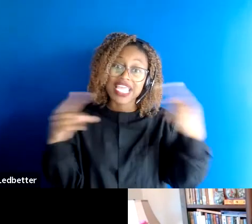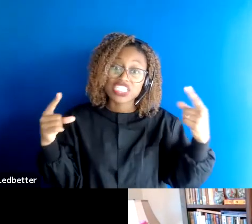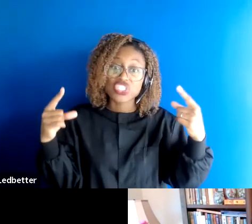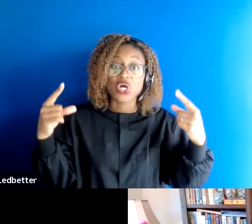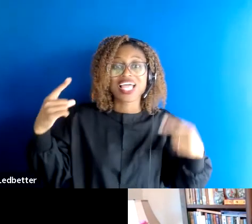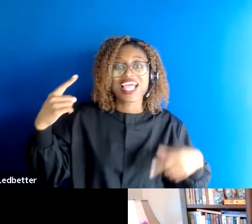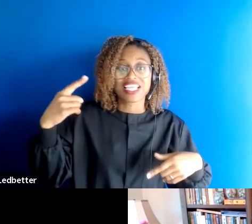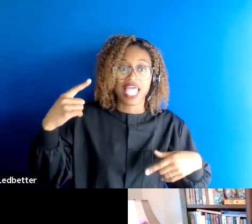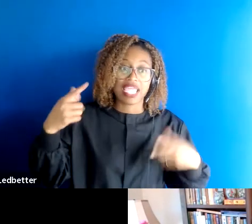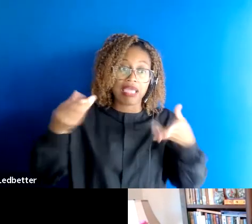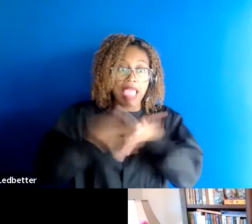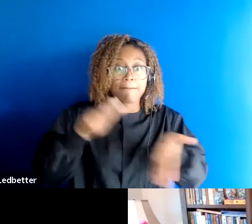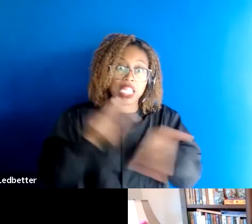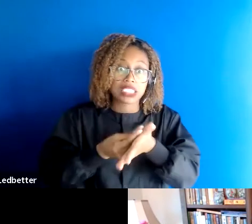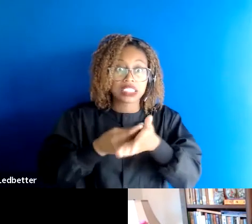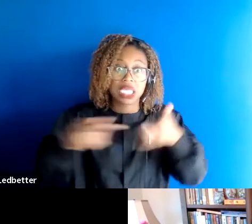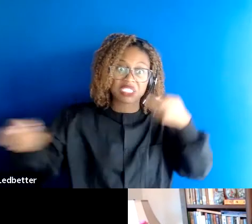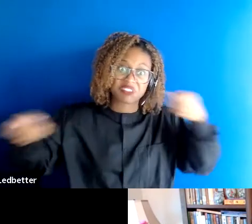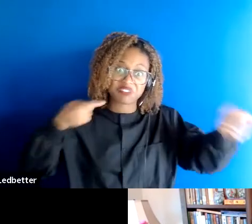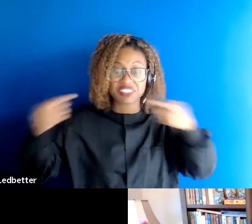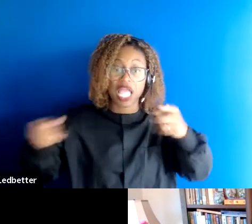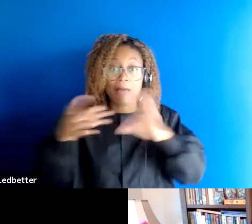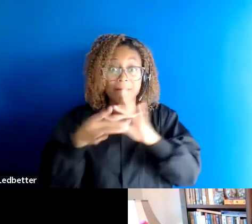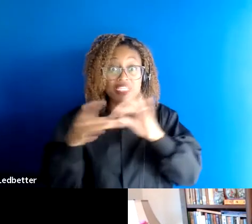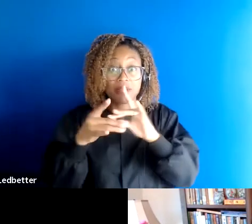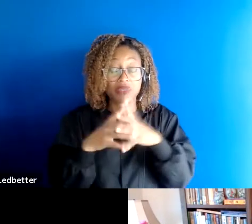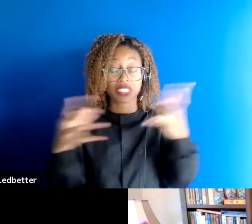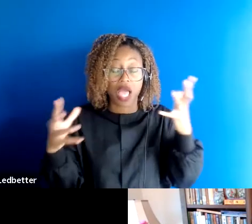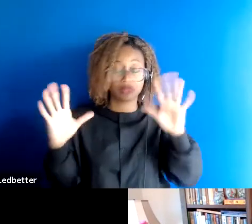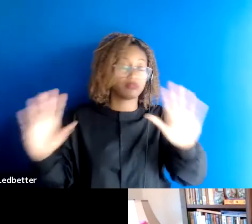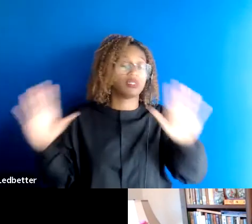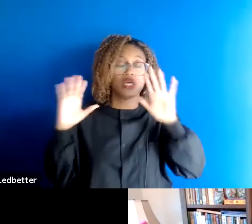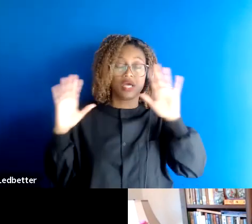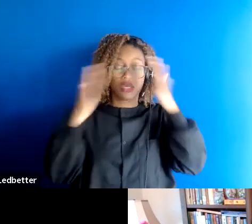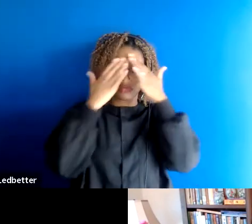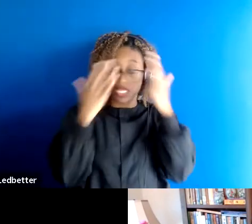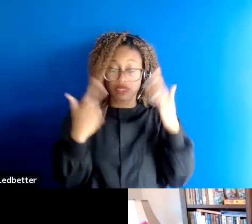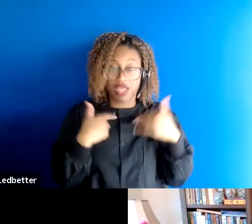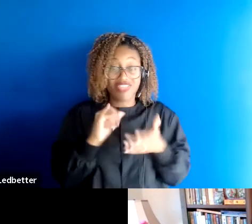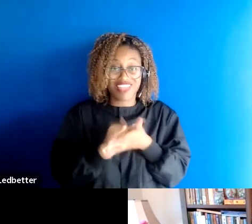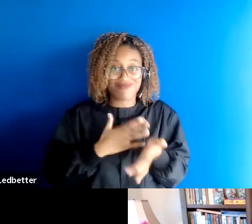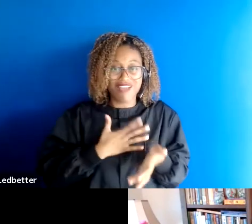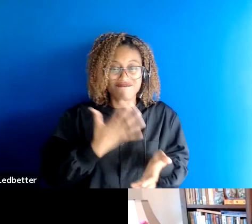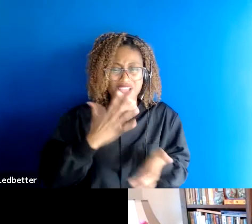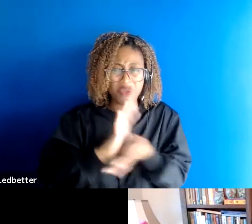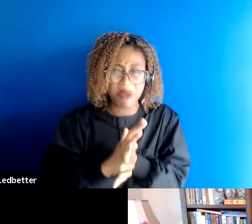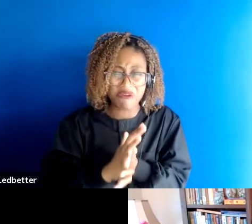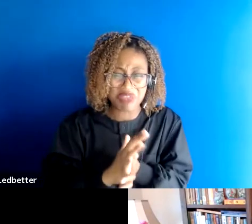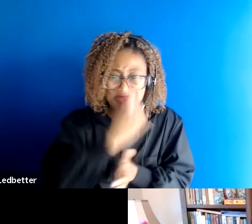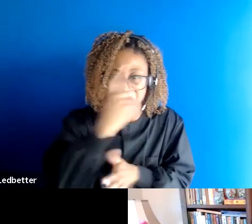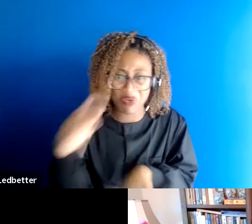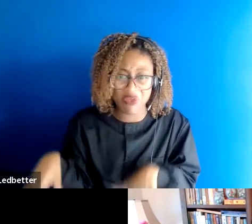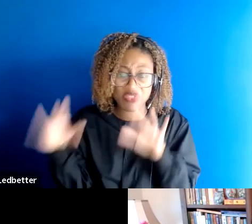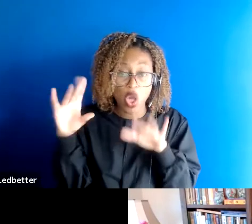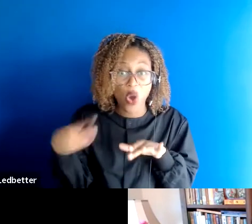but it was a lot. And so it made me think, as this was a movie I watched a lot because it was one of the